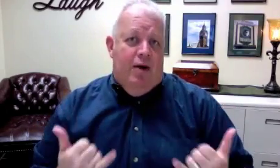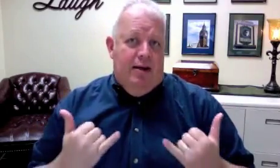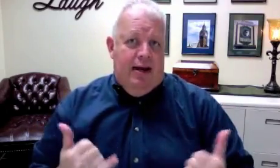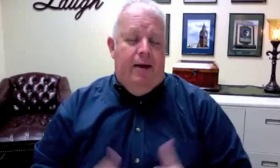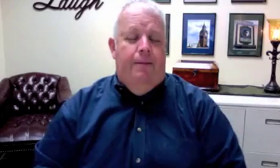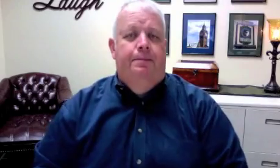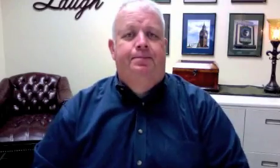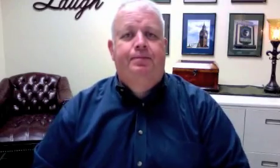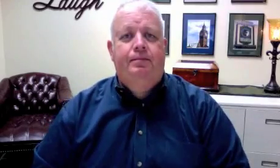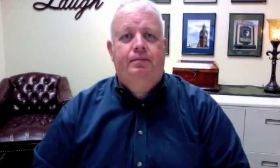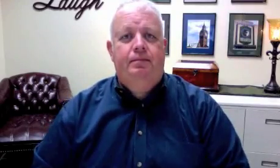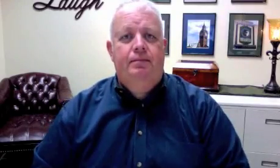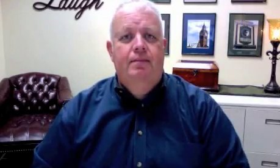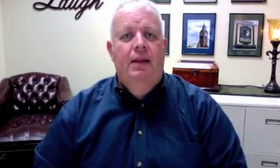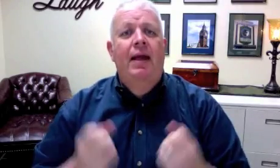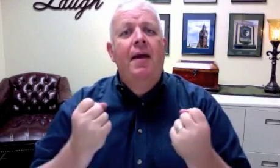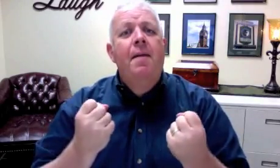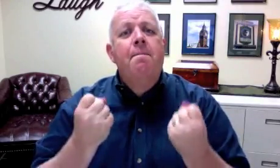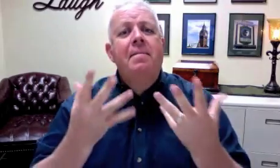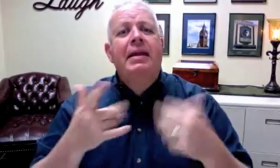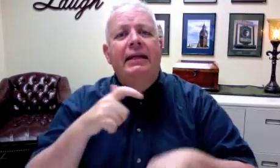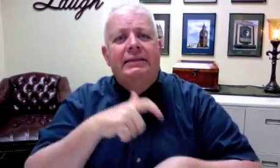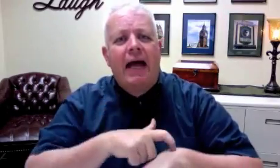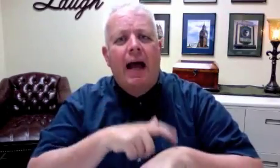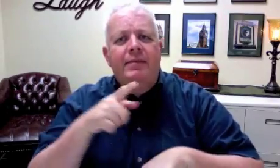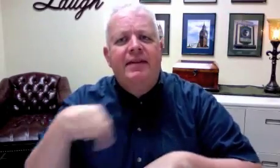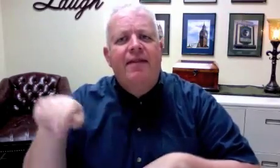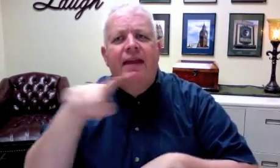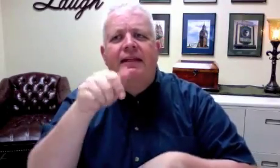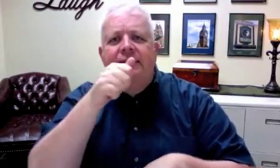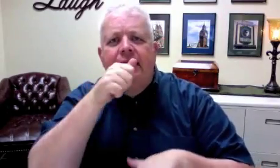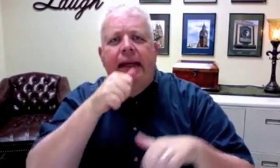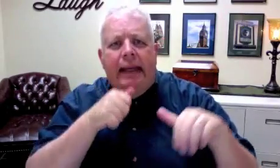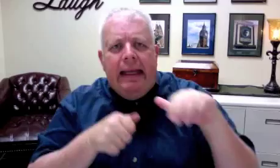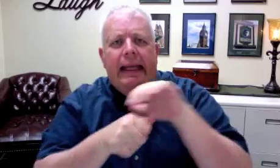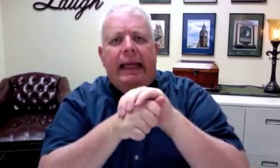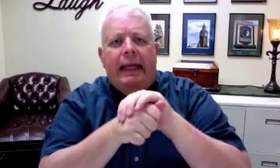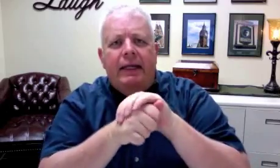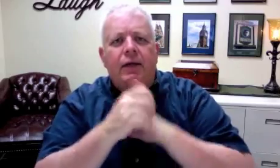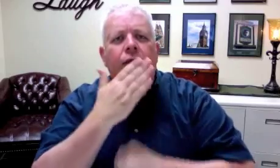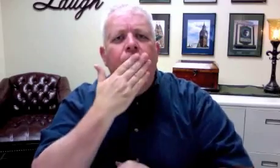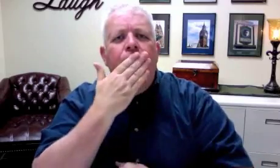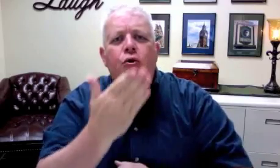Many times, these hidden good deeds go unnoticed.